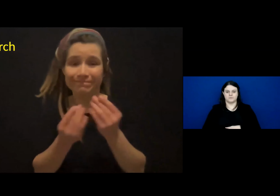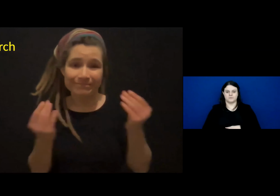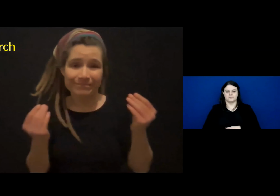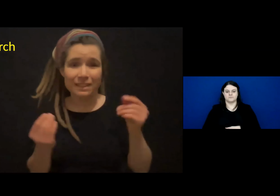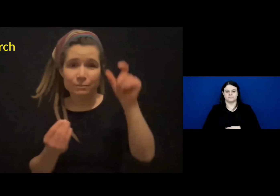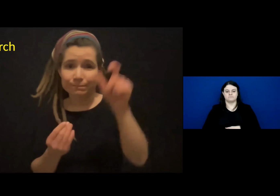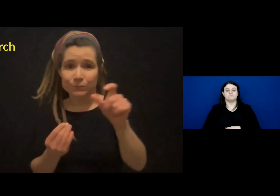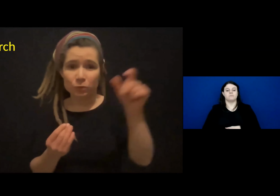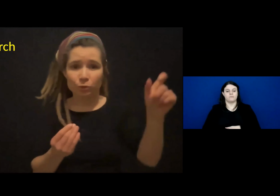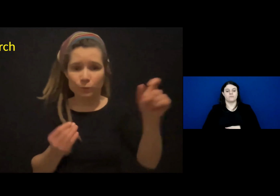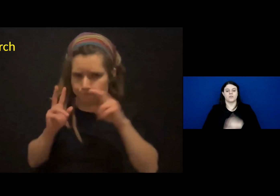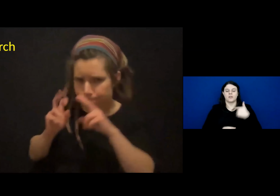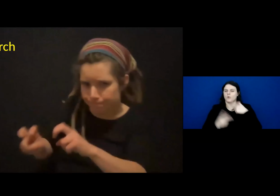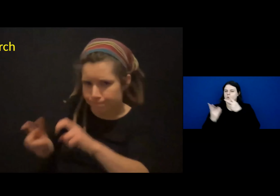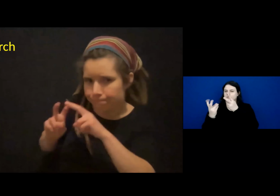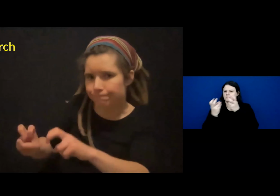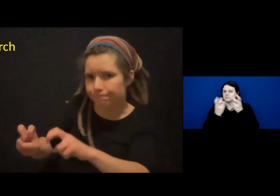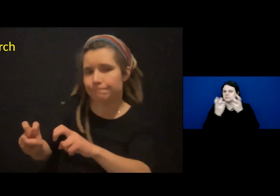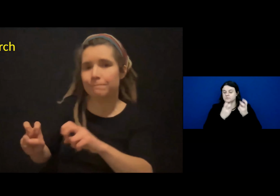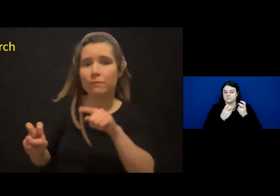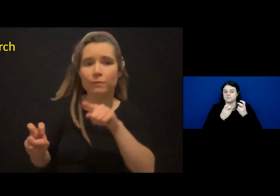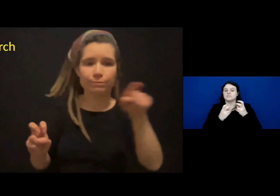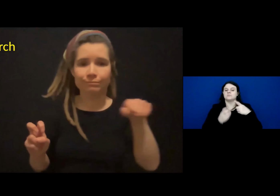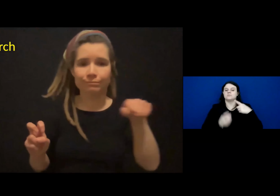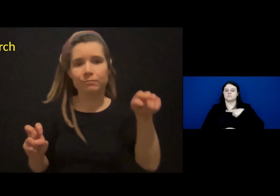I noticed that many